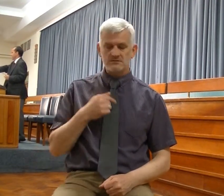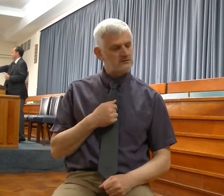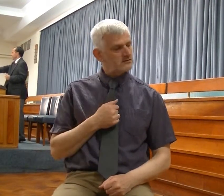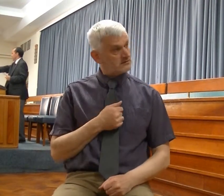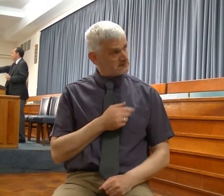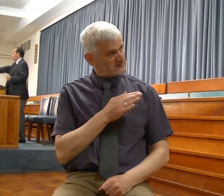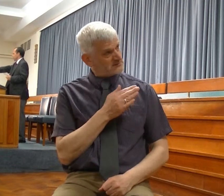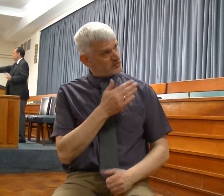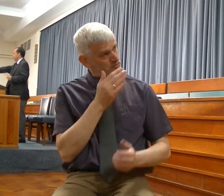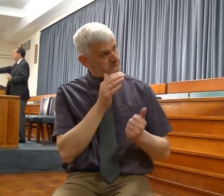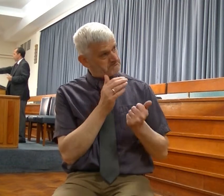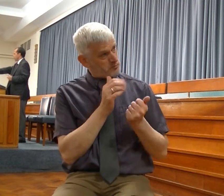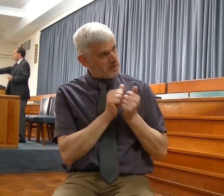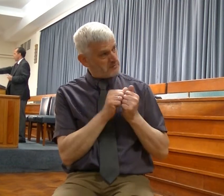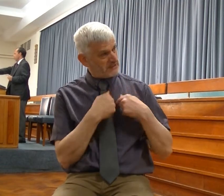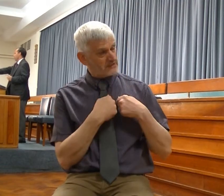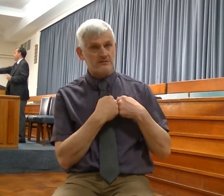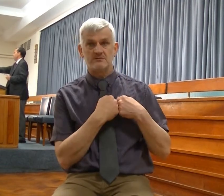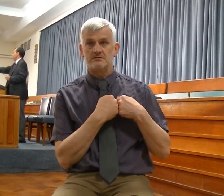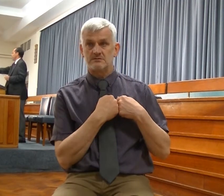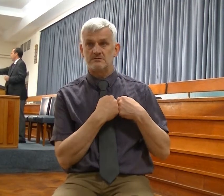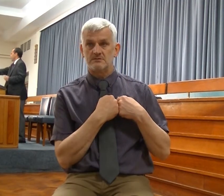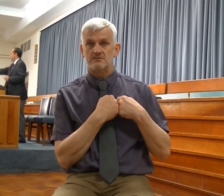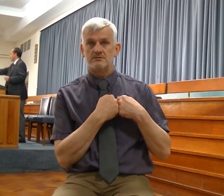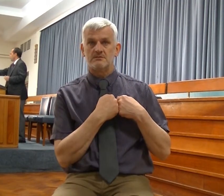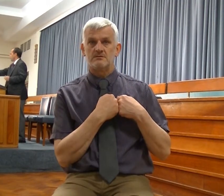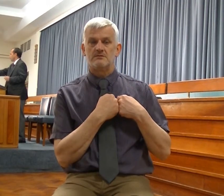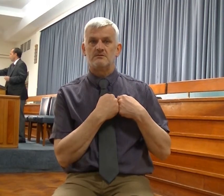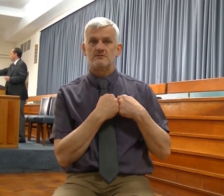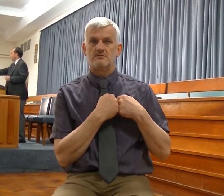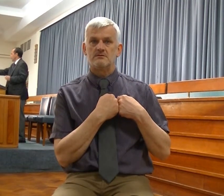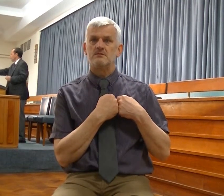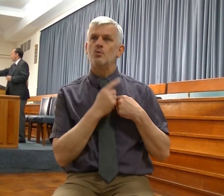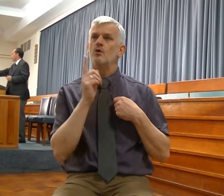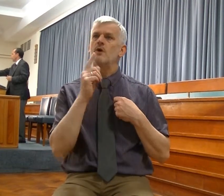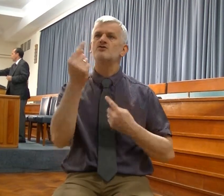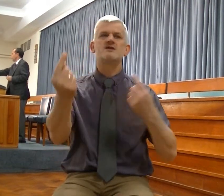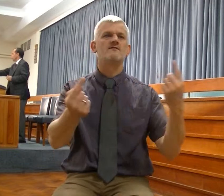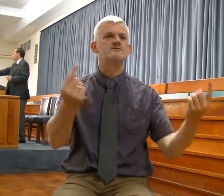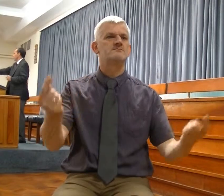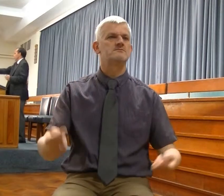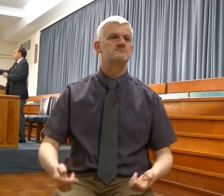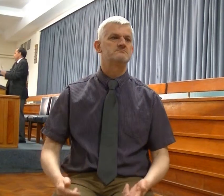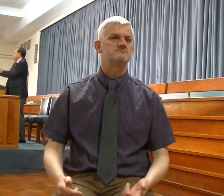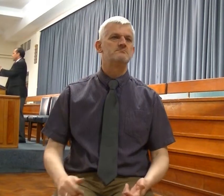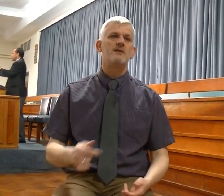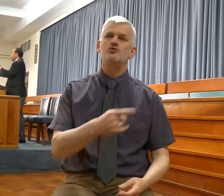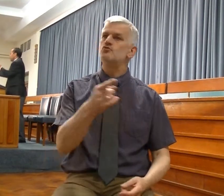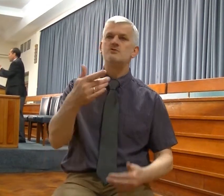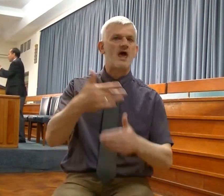not suffering. You are not in the same position. Oh, if you have never seek and find the Lord, I'm speaking to you.